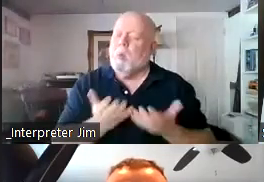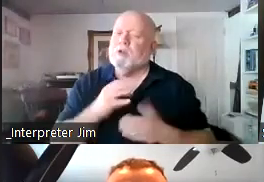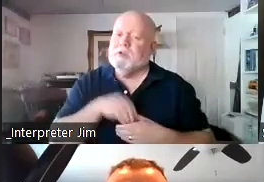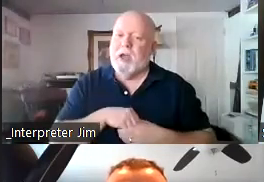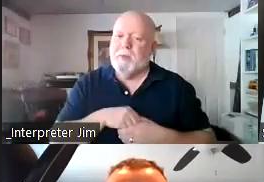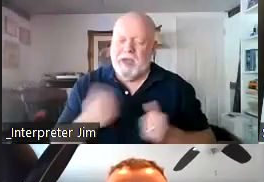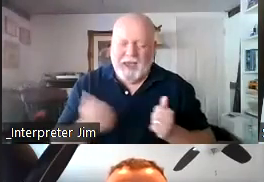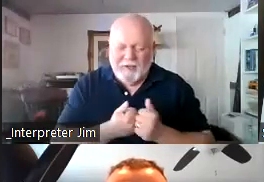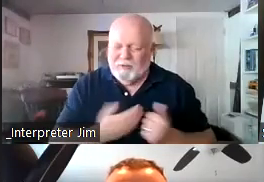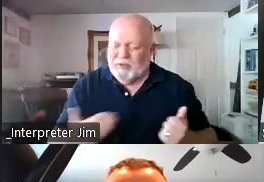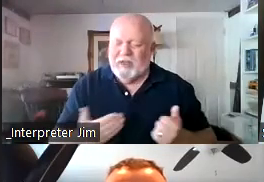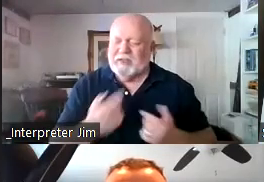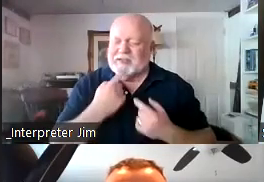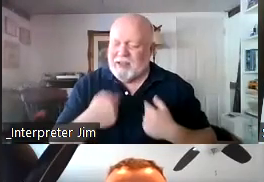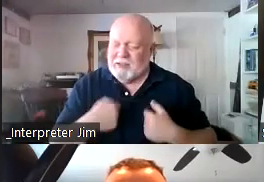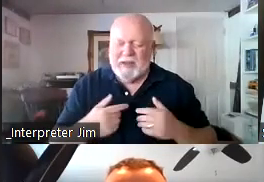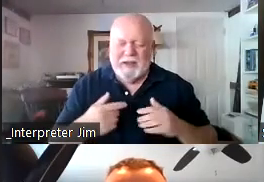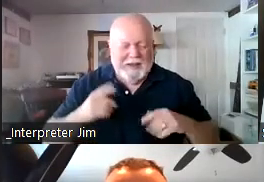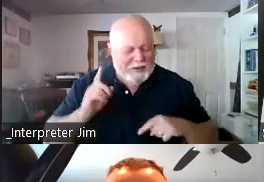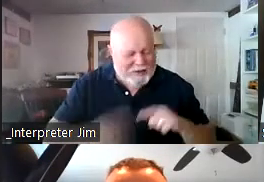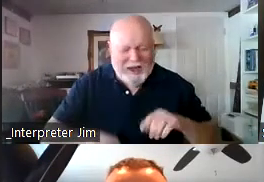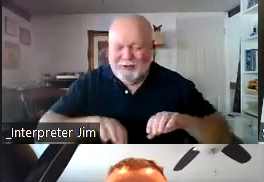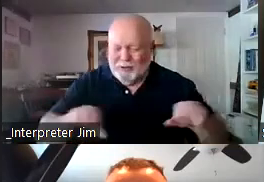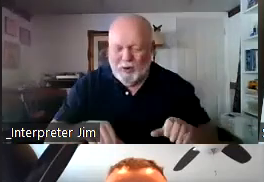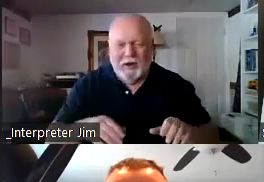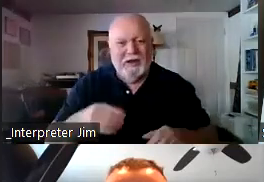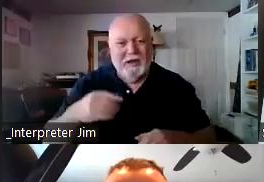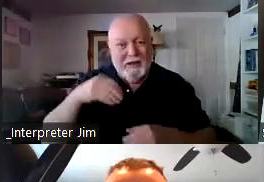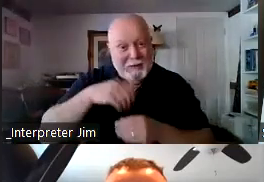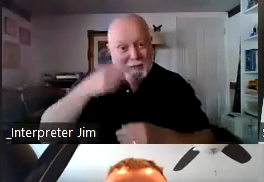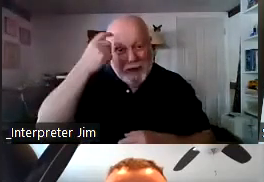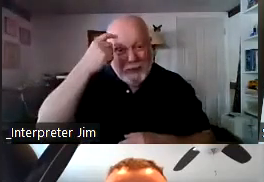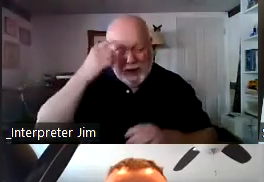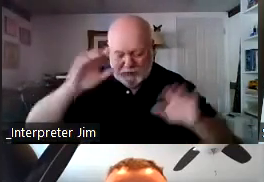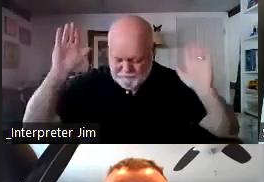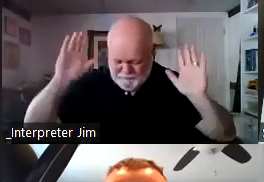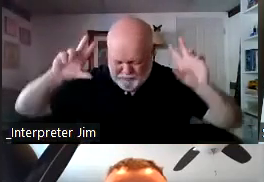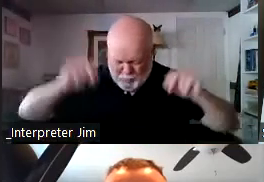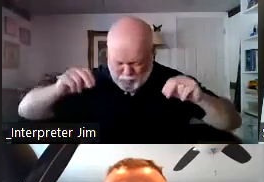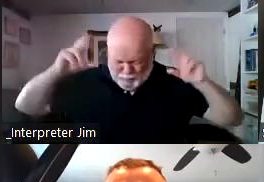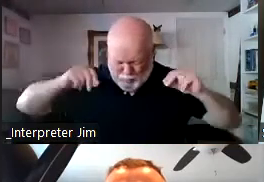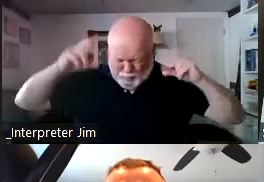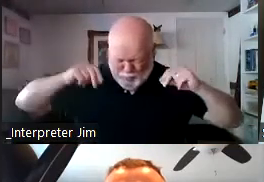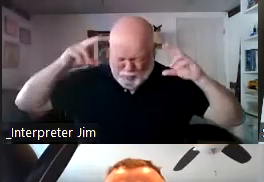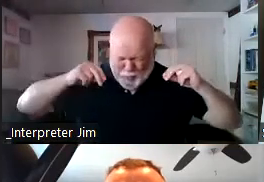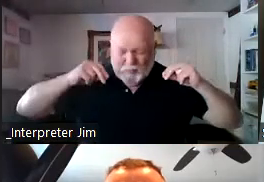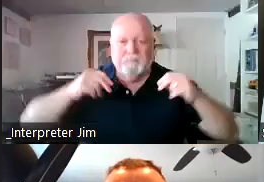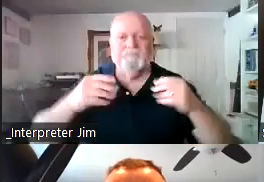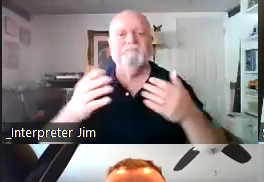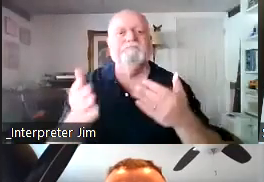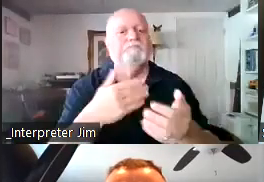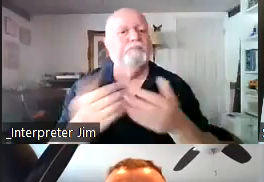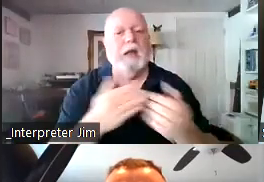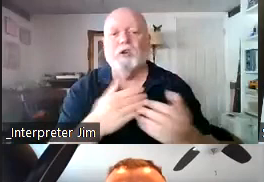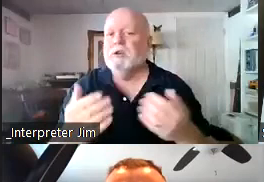me is telling me, you cannot do this anymore. I tell myself over and over again, stop. This is the last shot. This is the last lineup. Doesn't matter. And I just still